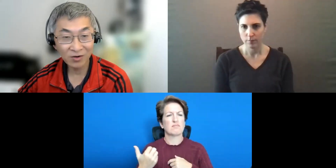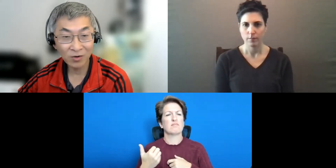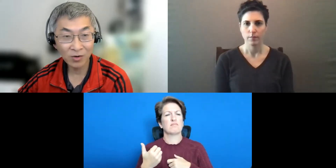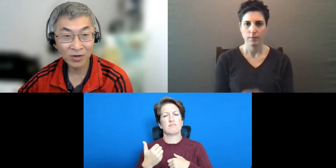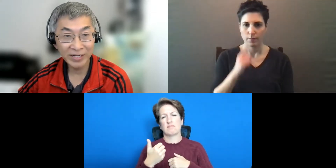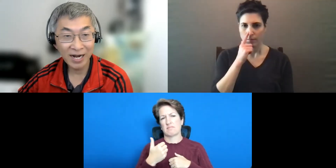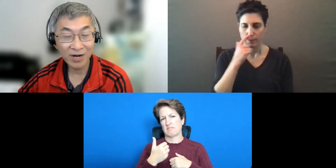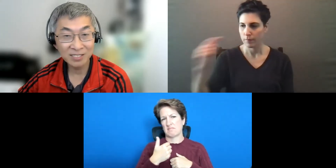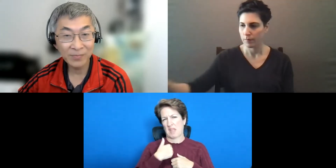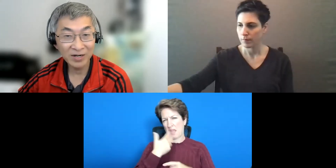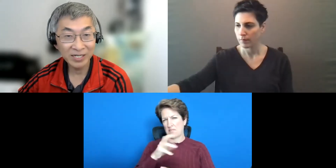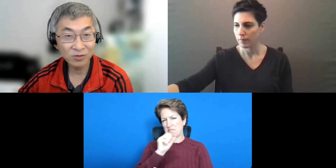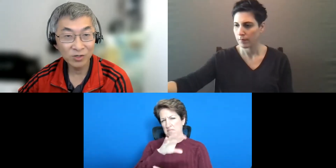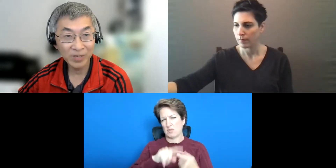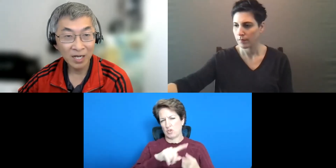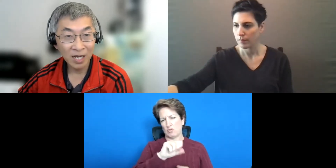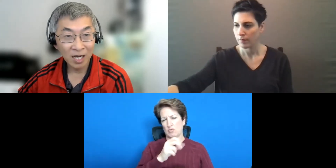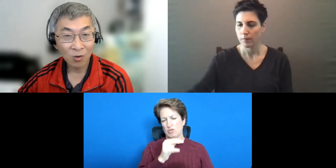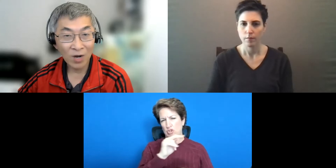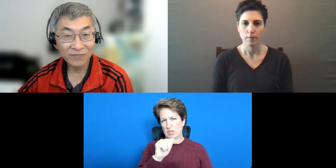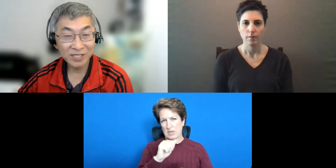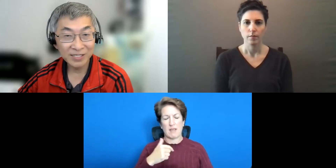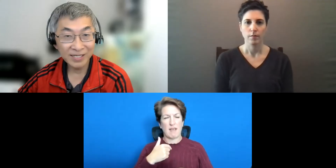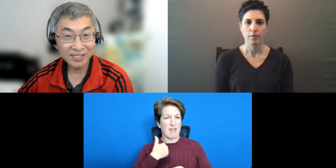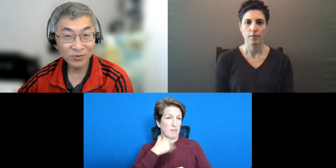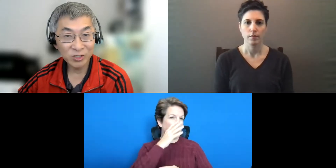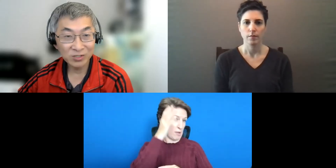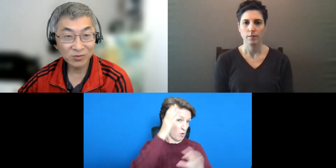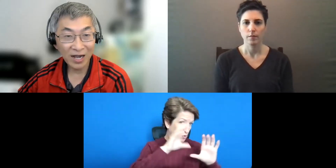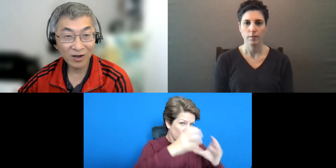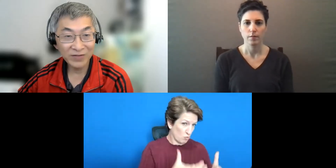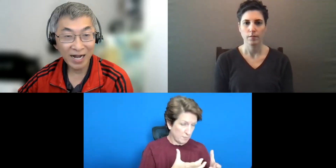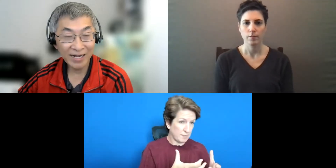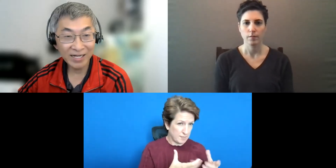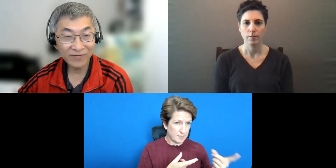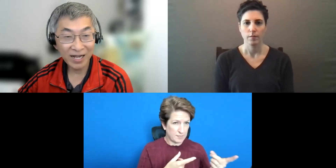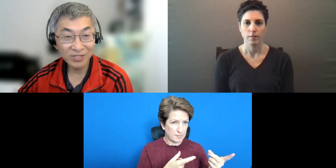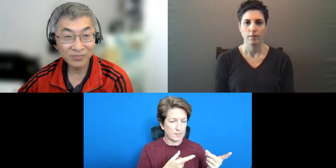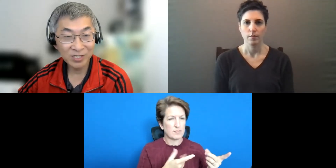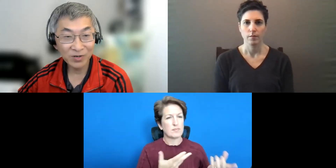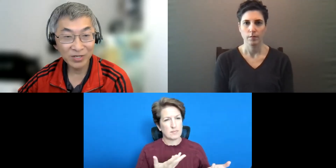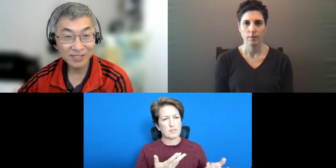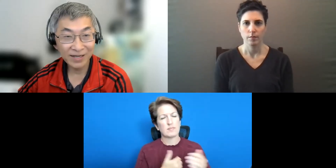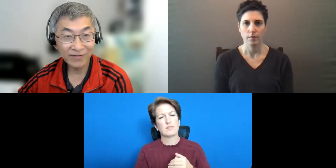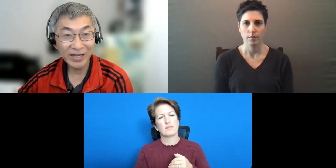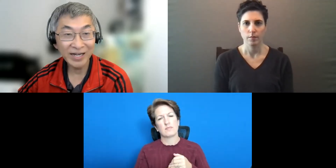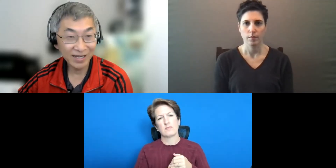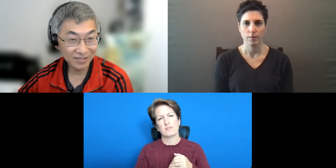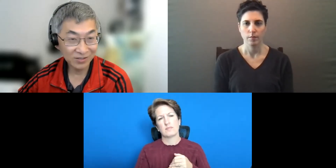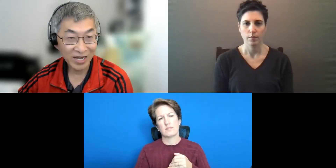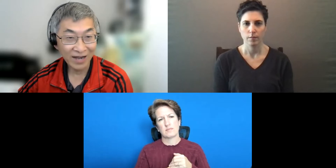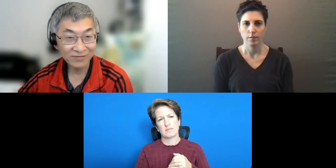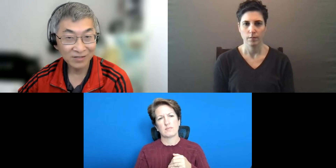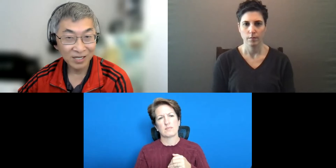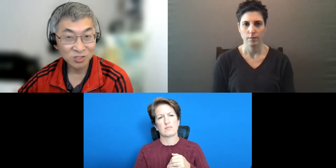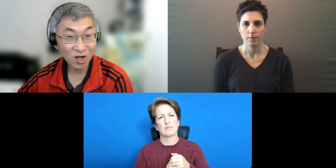Shahina, already. I run the parenting group. One of the things which I often identify with people is failures